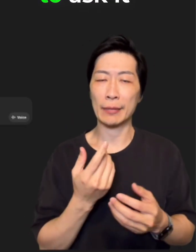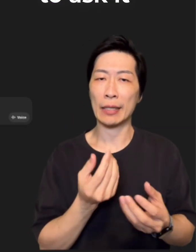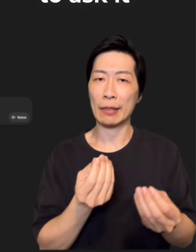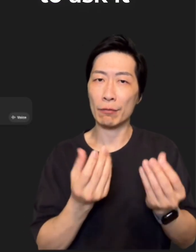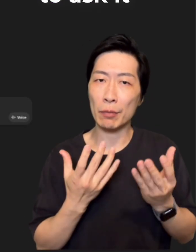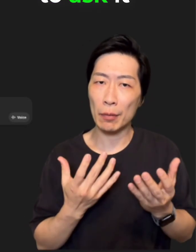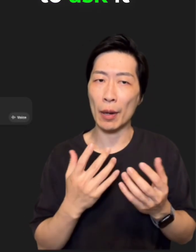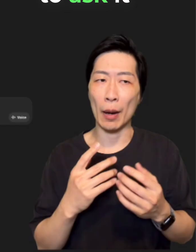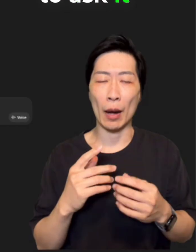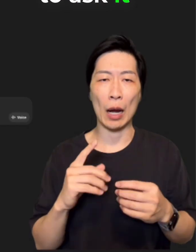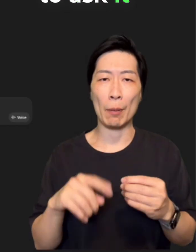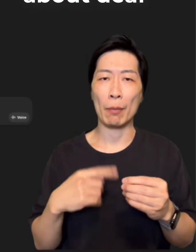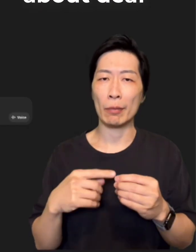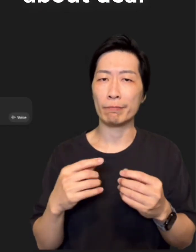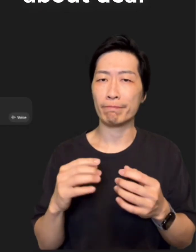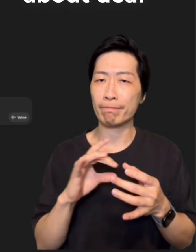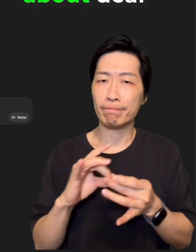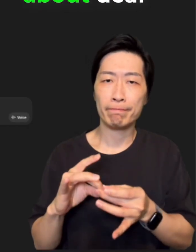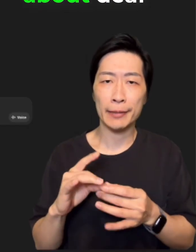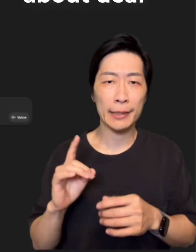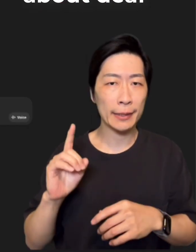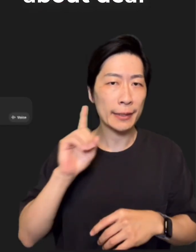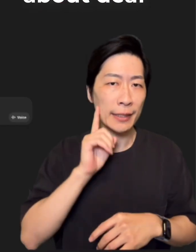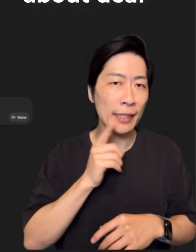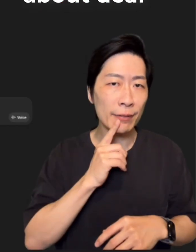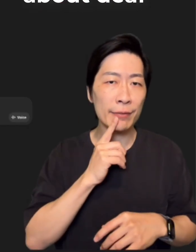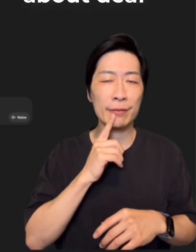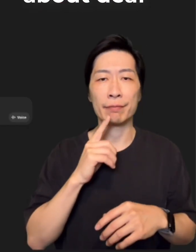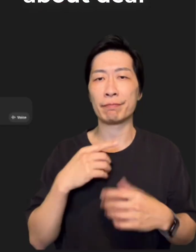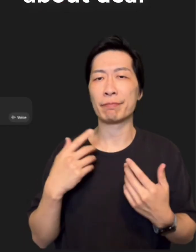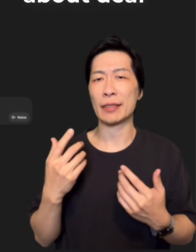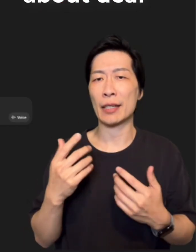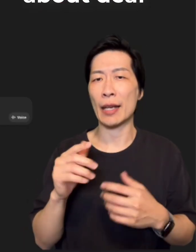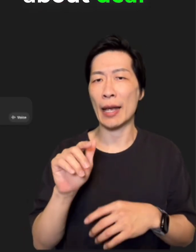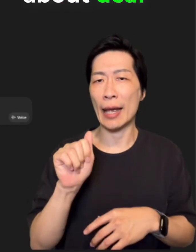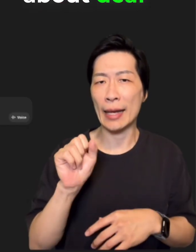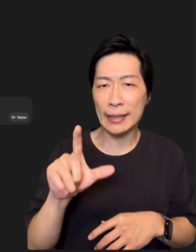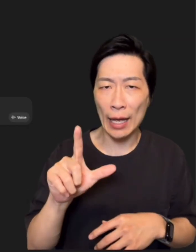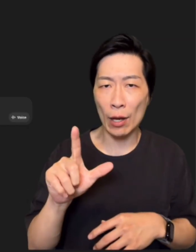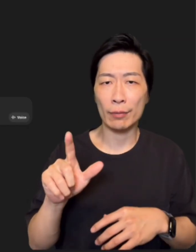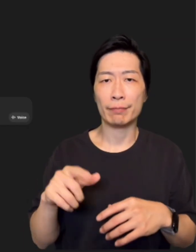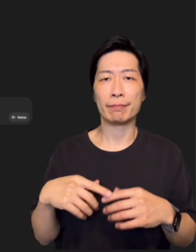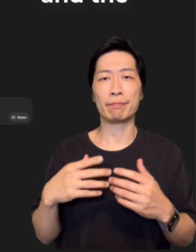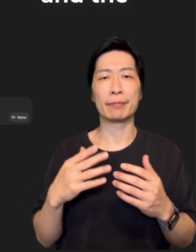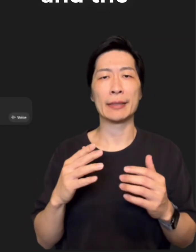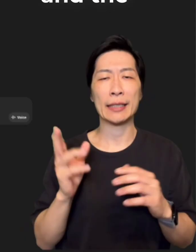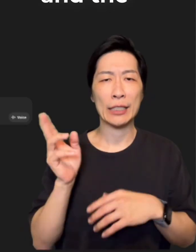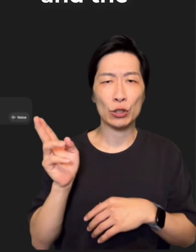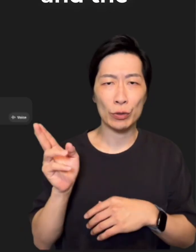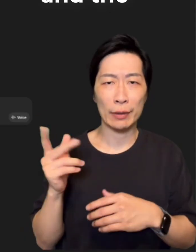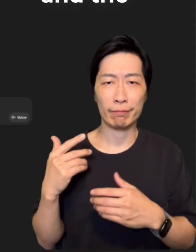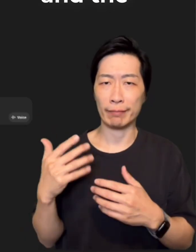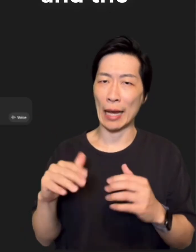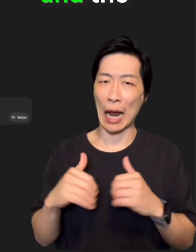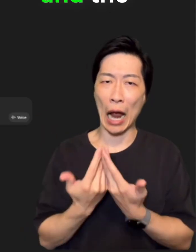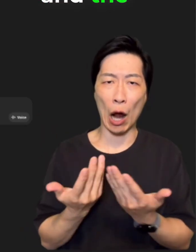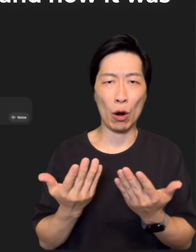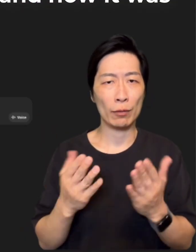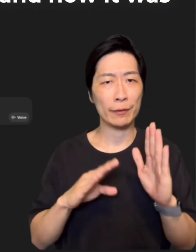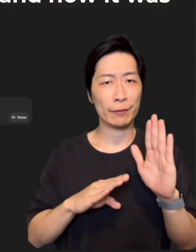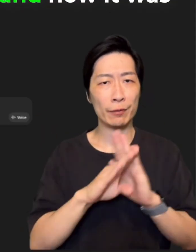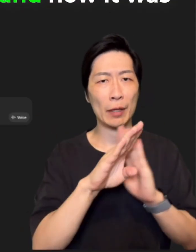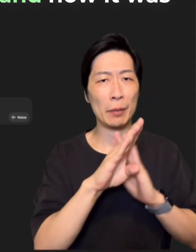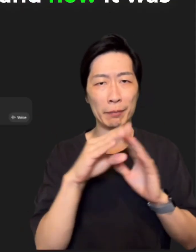like to ask it information about deaf people and ASL